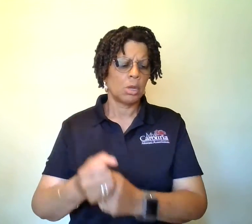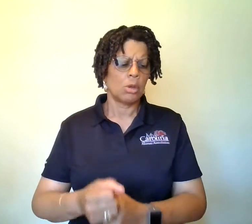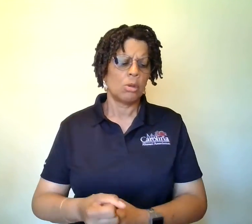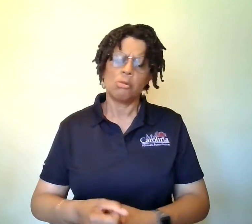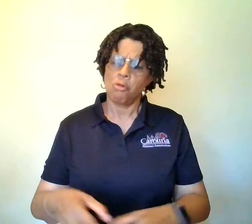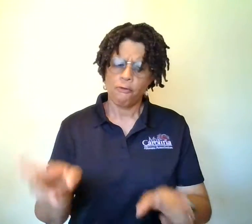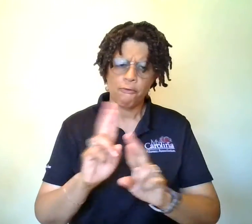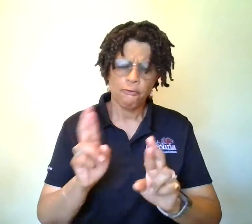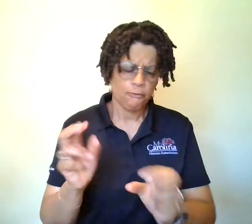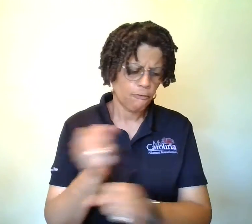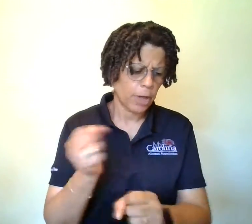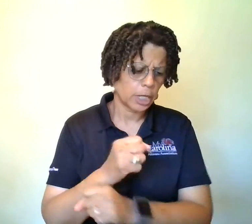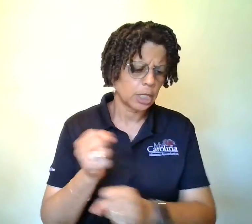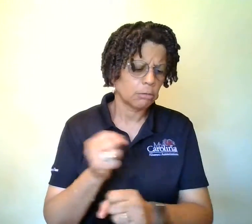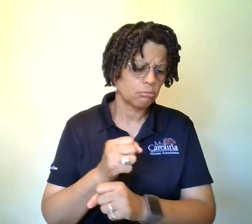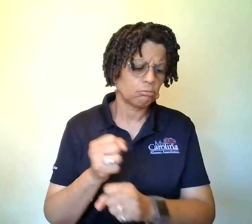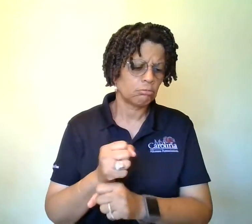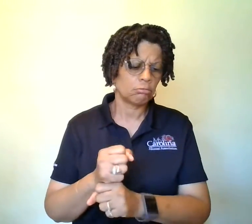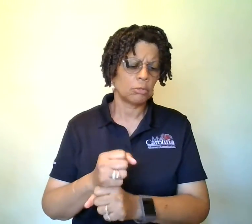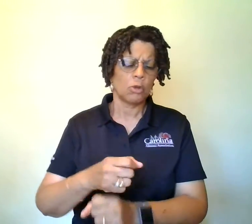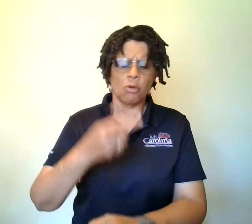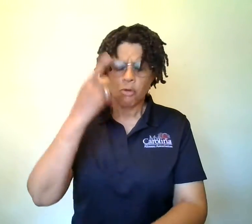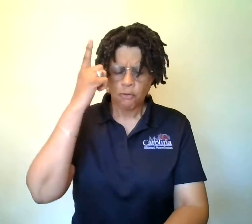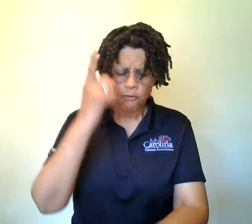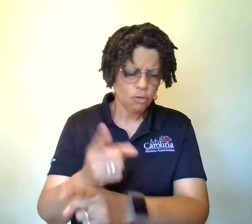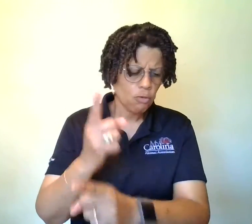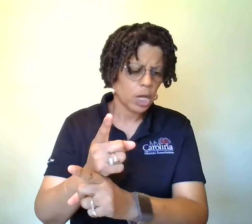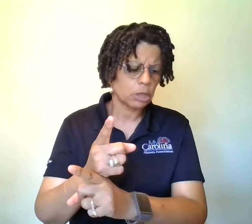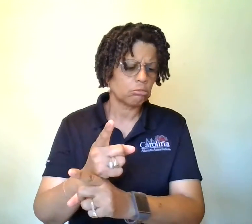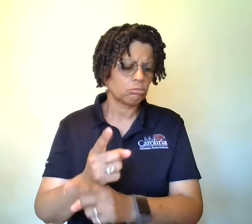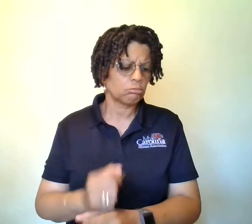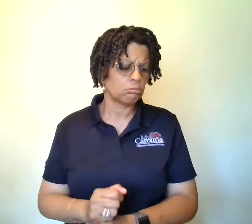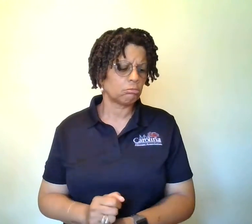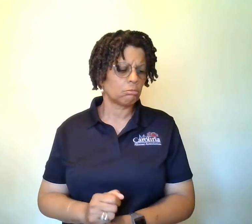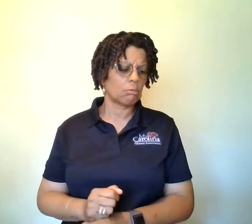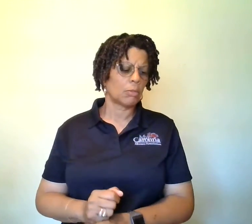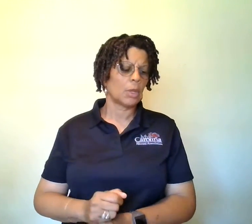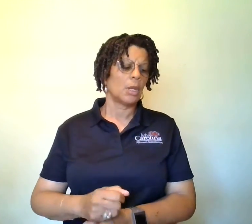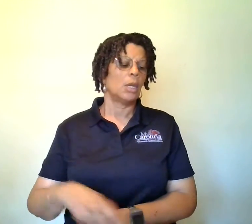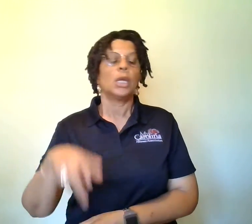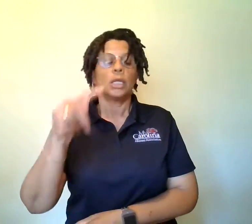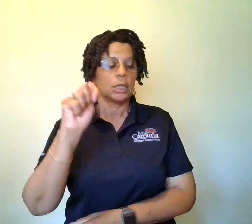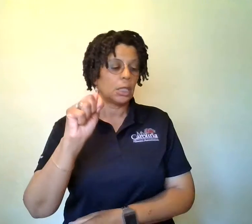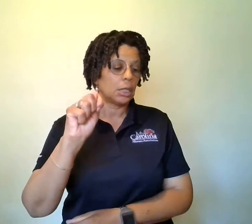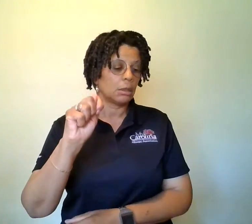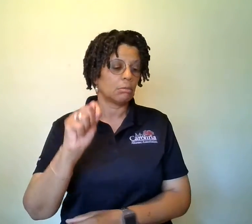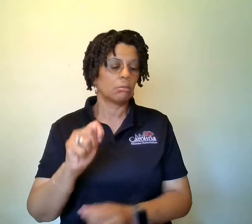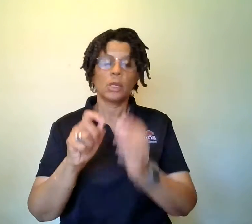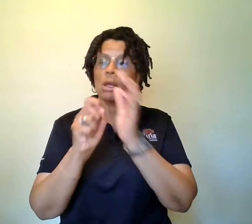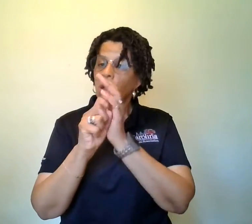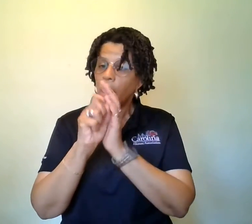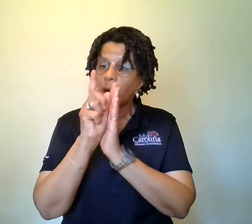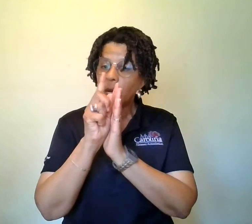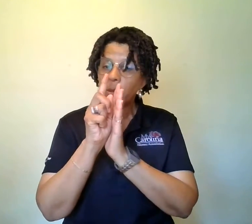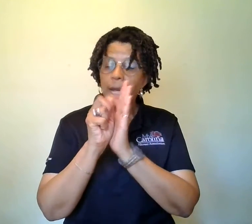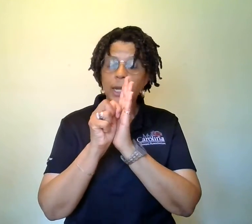up to what's in the scene, that's basically drawn blood and then returning blood and gradually extracting plasma from the